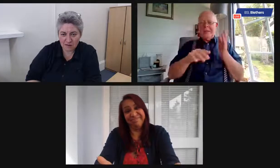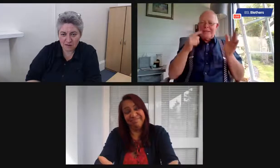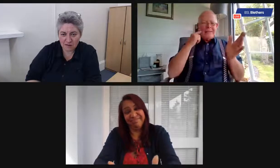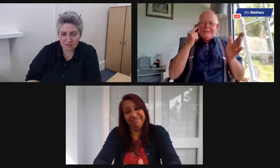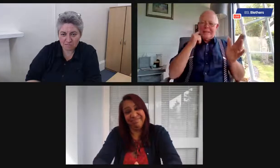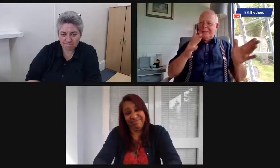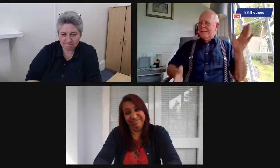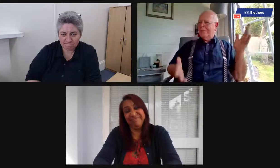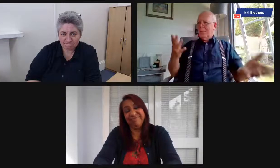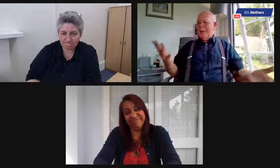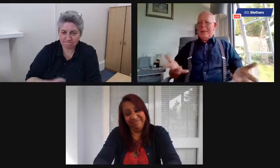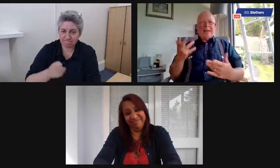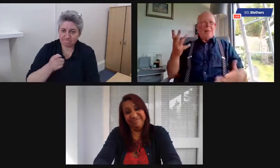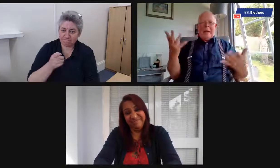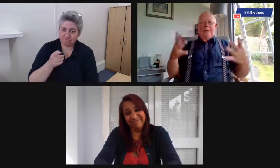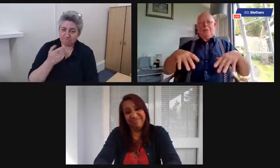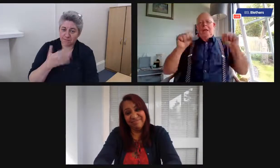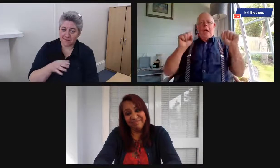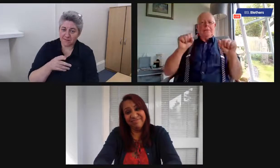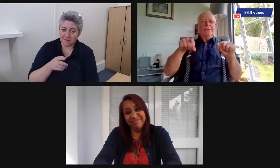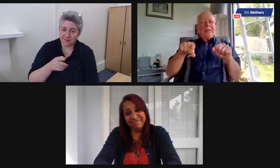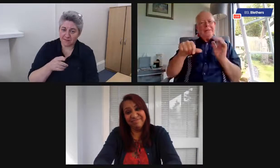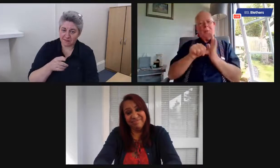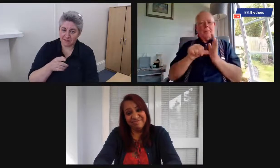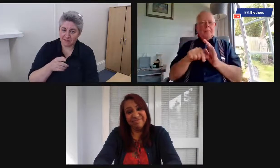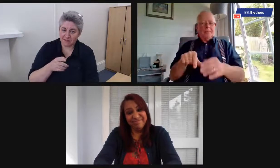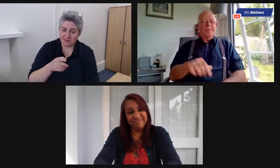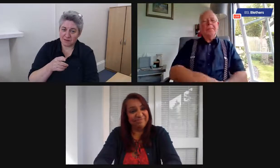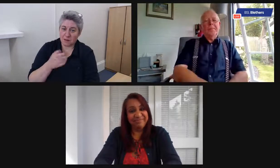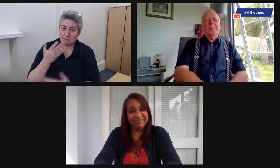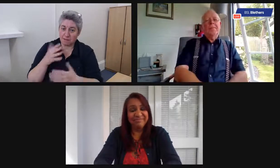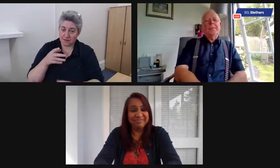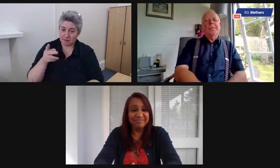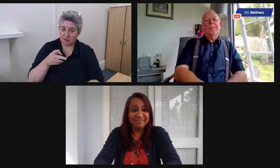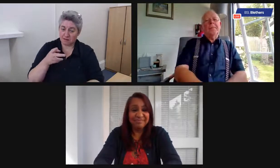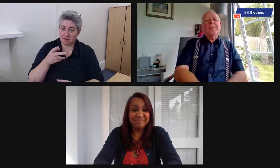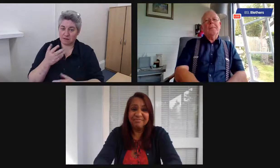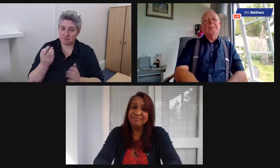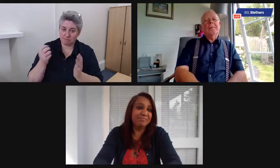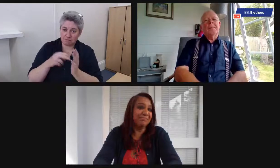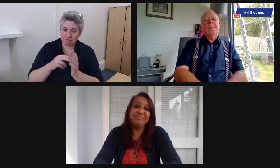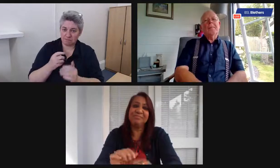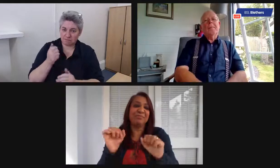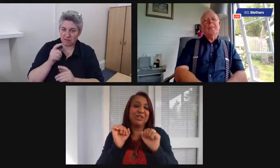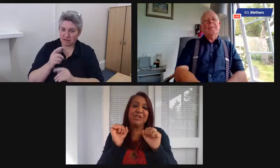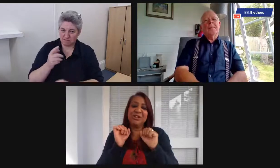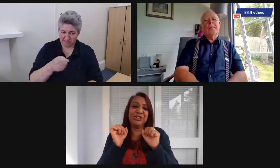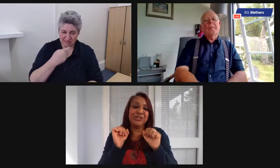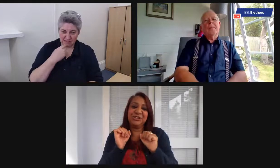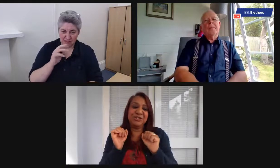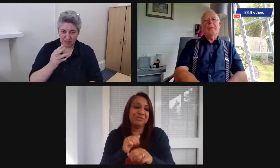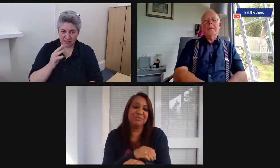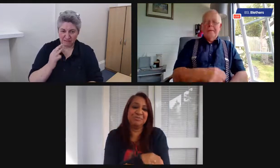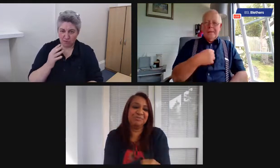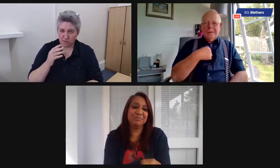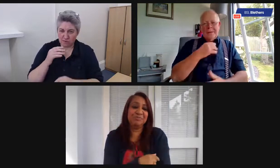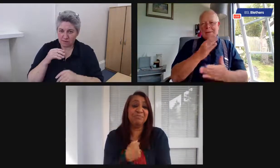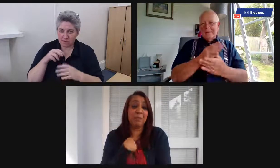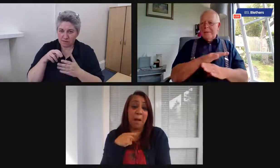or I mean, you just randomly wandering at 3 o'clock in the morning is probably not wise. But if you've got some idea of where something might be,